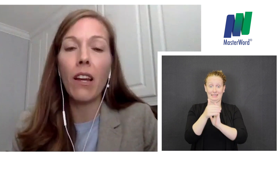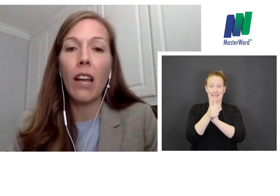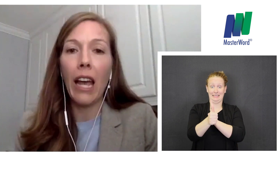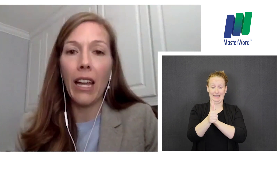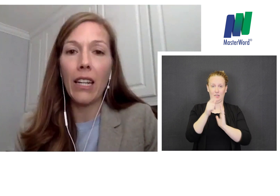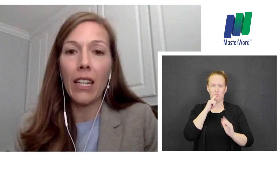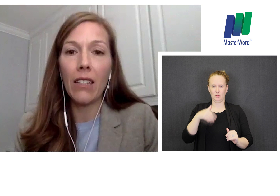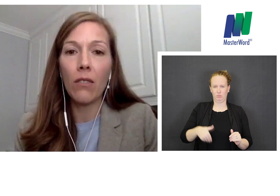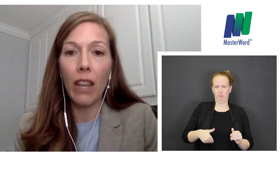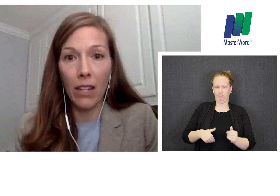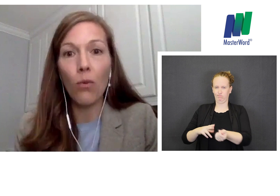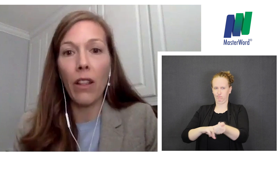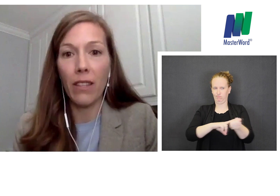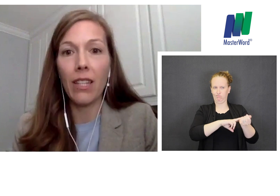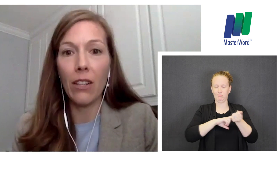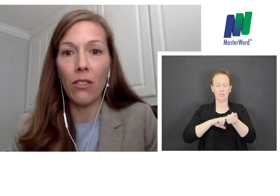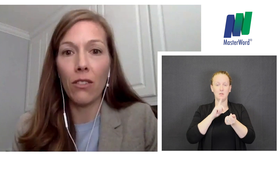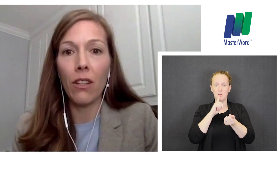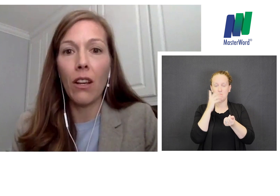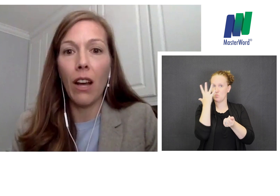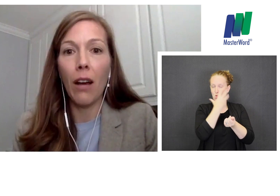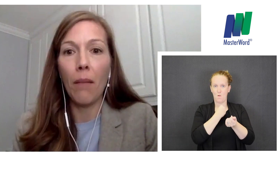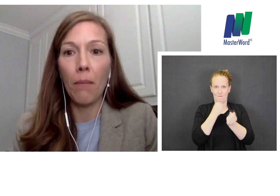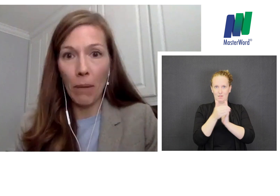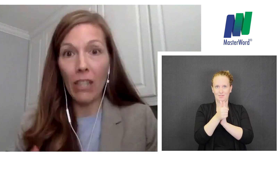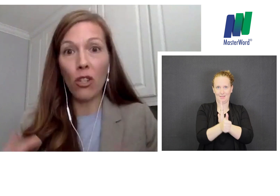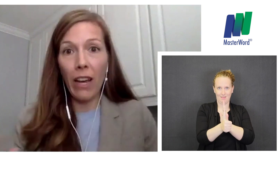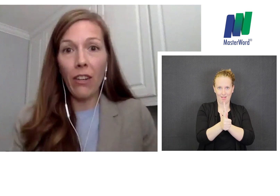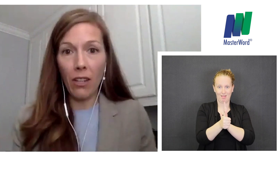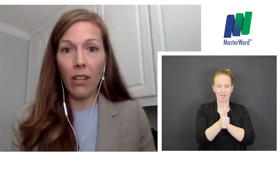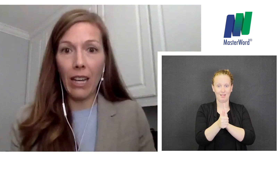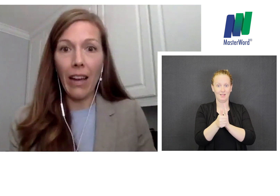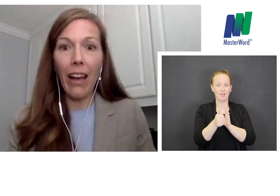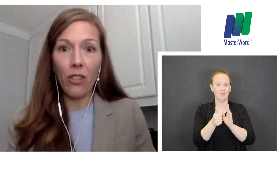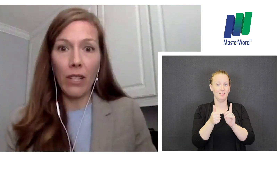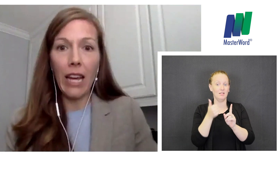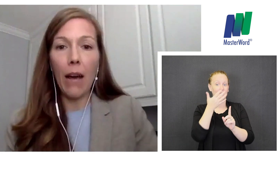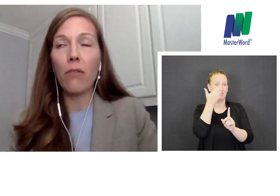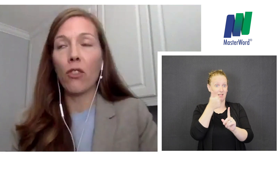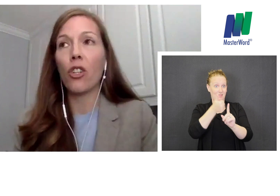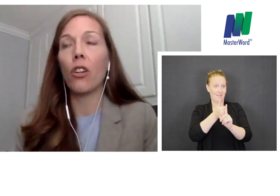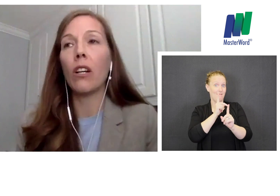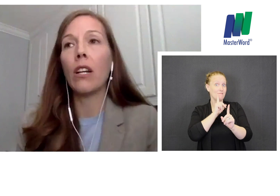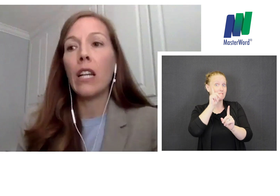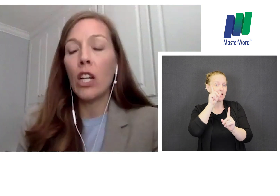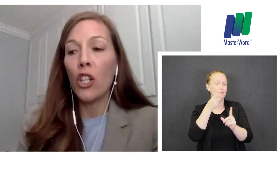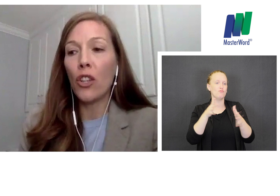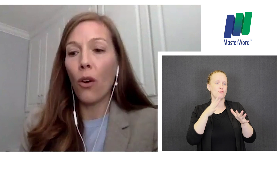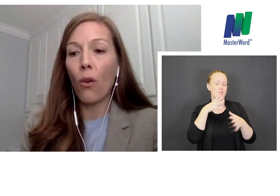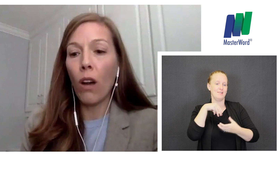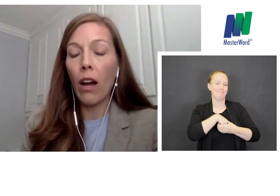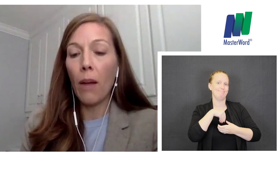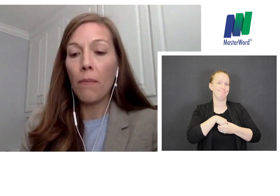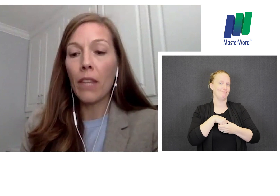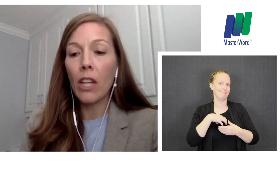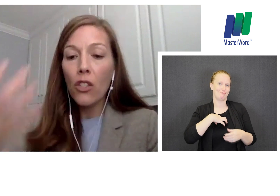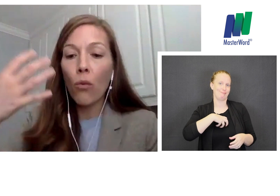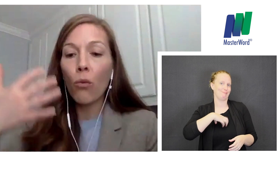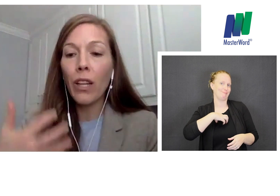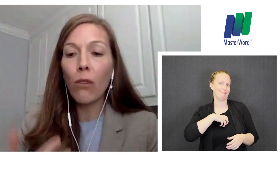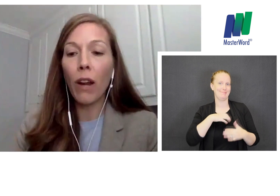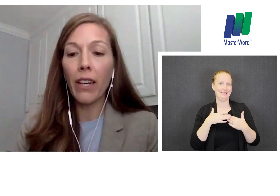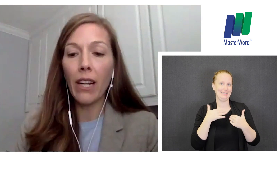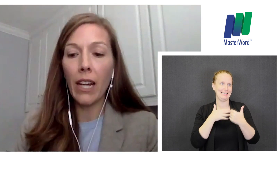have, and it is one of the skills because you've had to adapt for sure. So